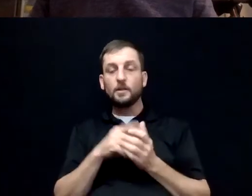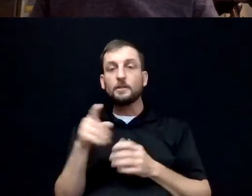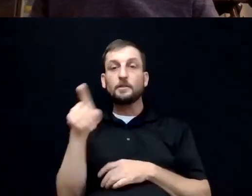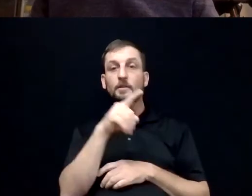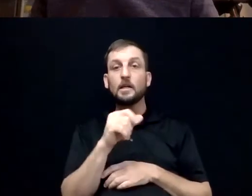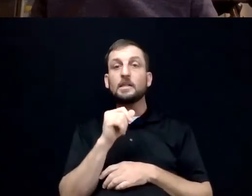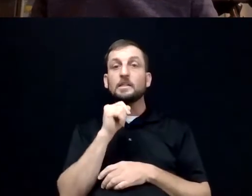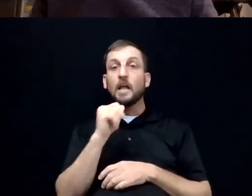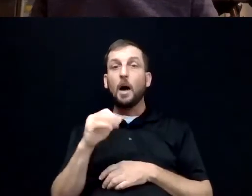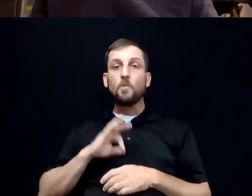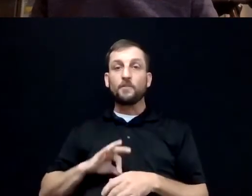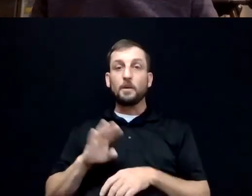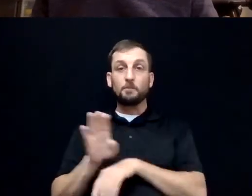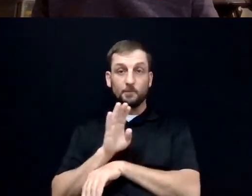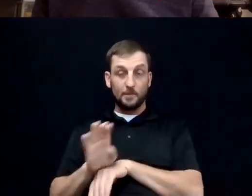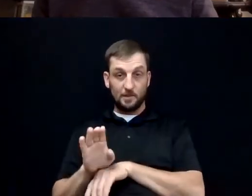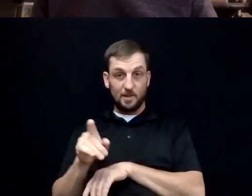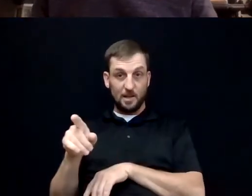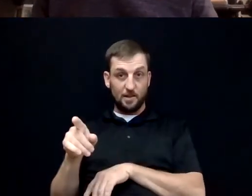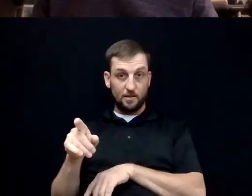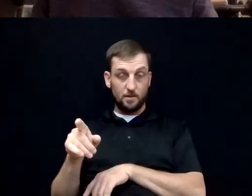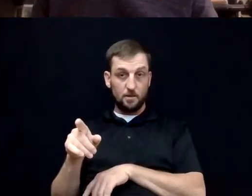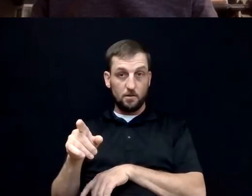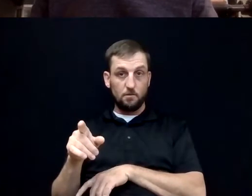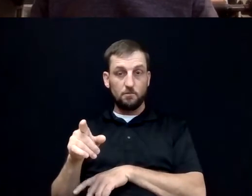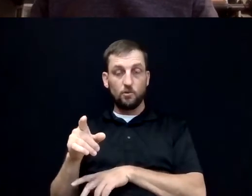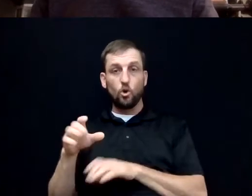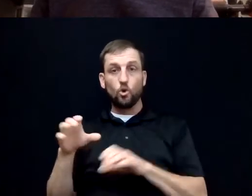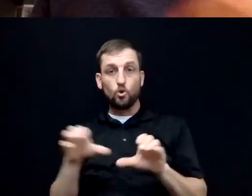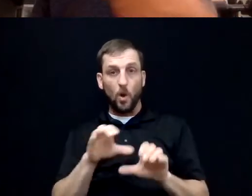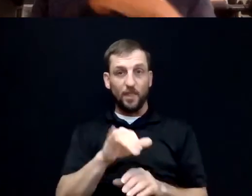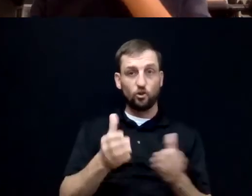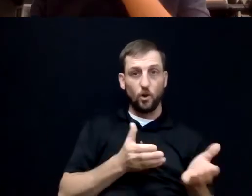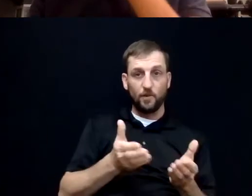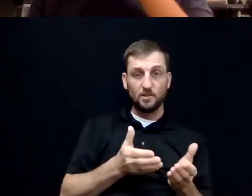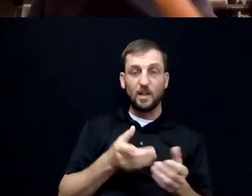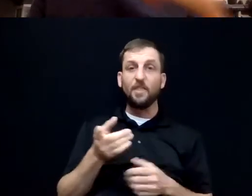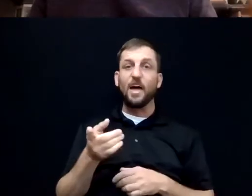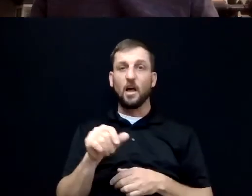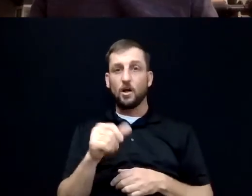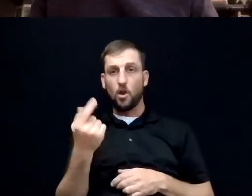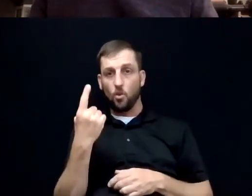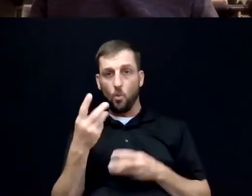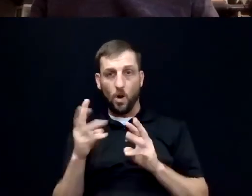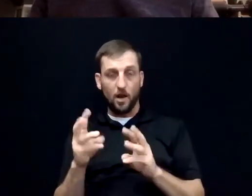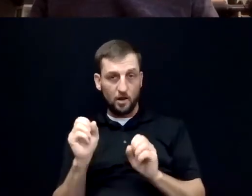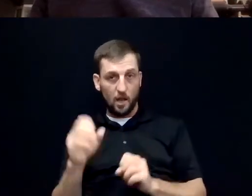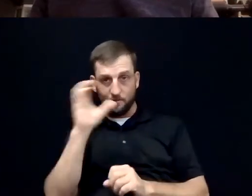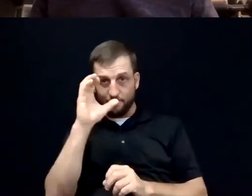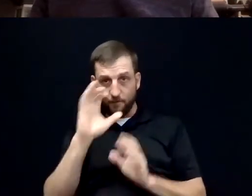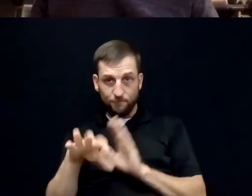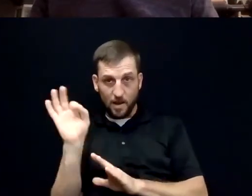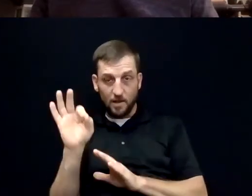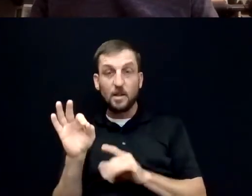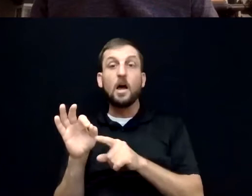our radar that are doing this service. And so that's one other step that you can go out and find them. And then if they're